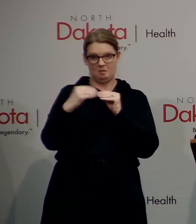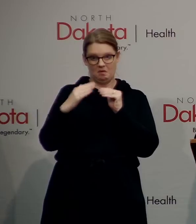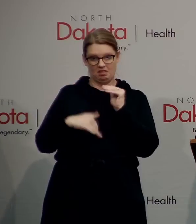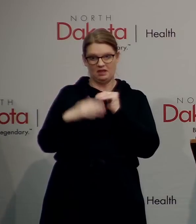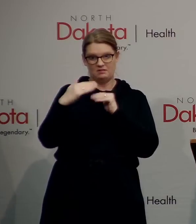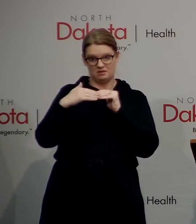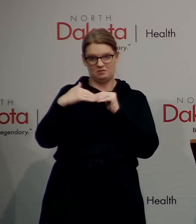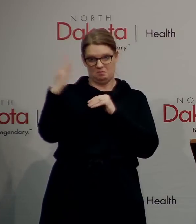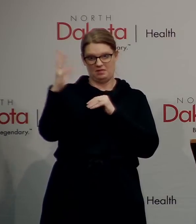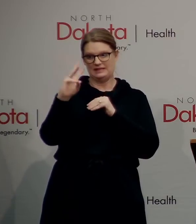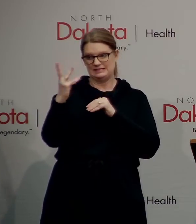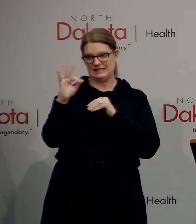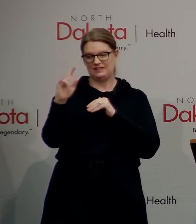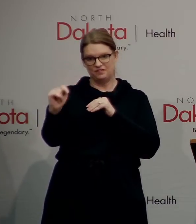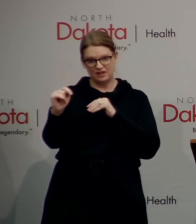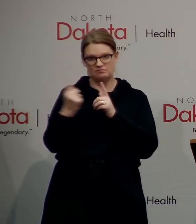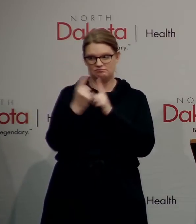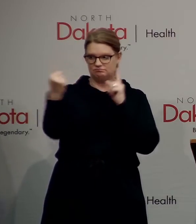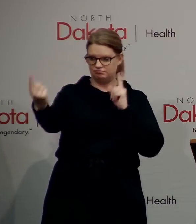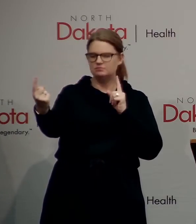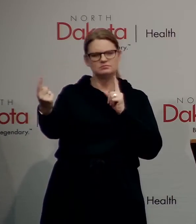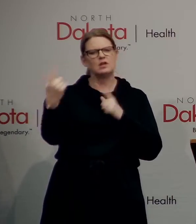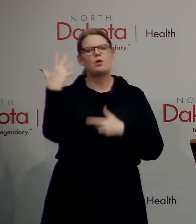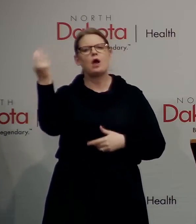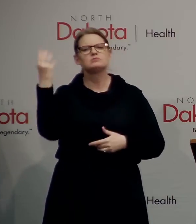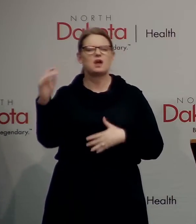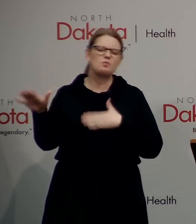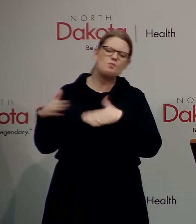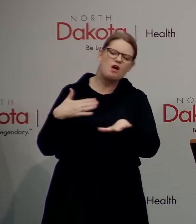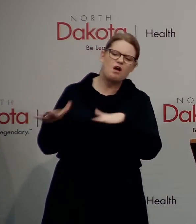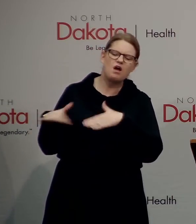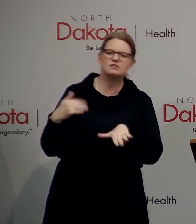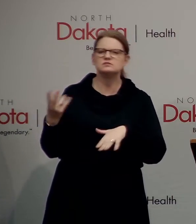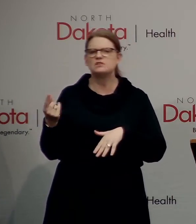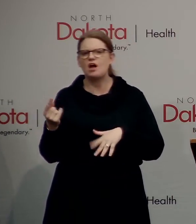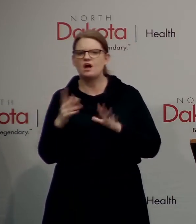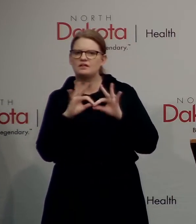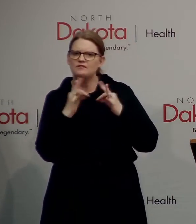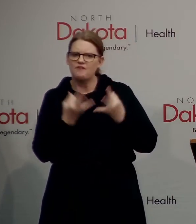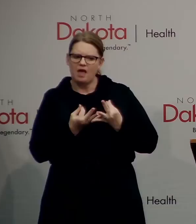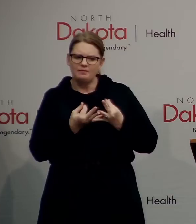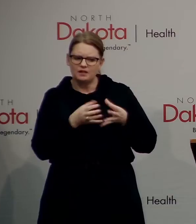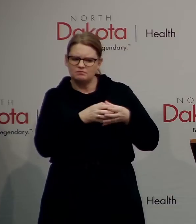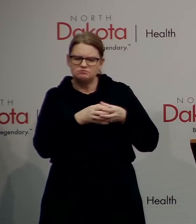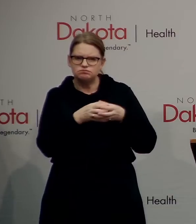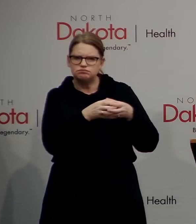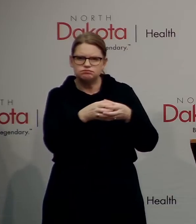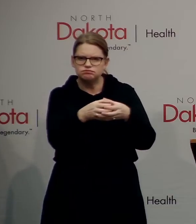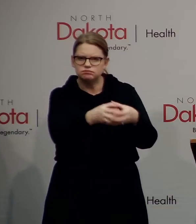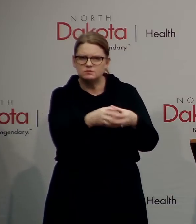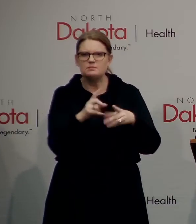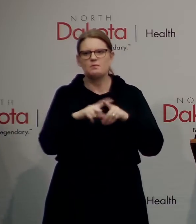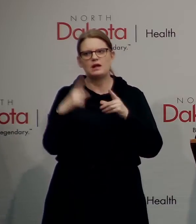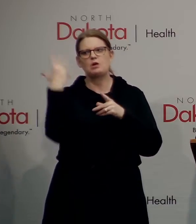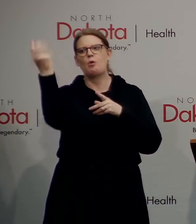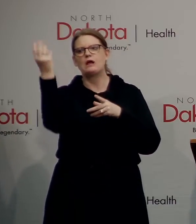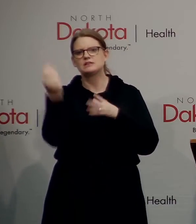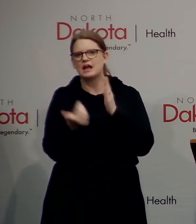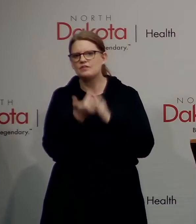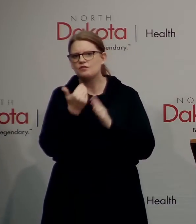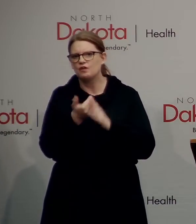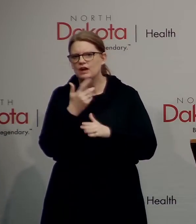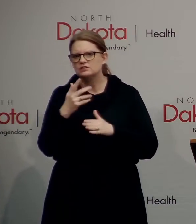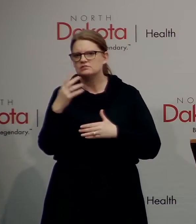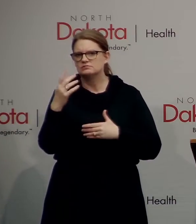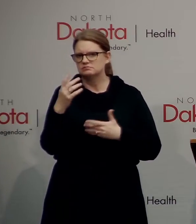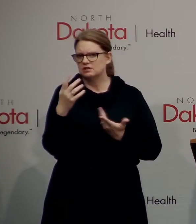away, and still go for a walk. You can walk the dog or walk with other family members that you may be isolating with, but get some fresh air, get out and get